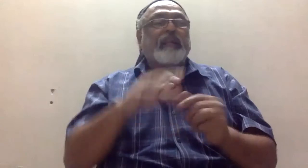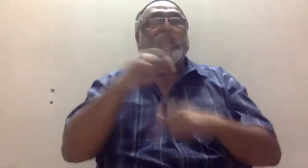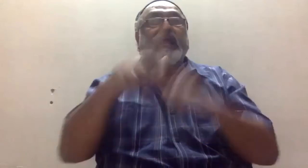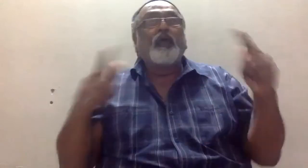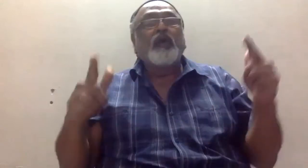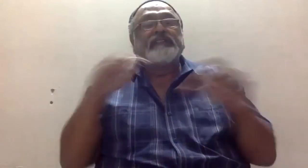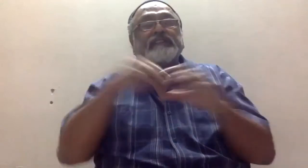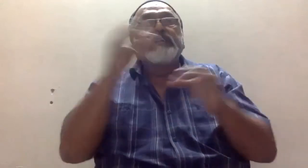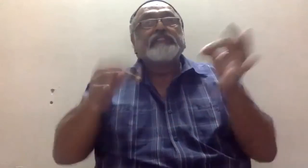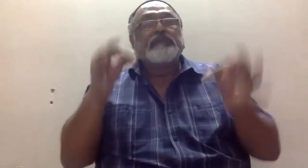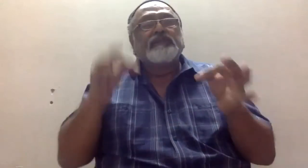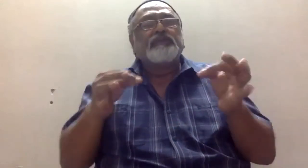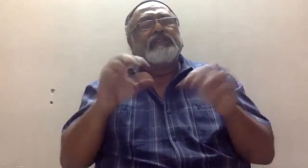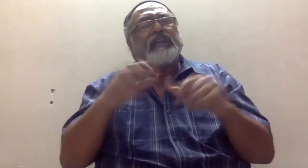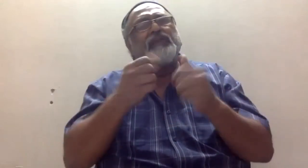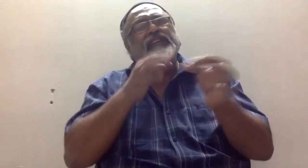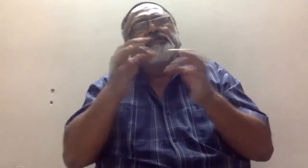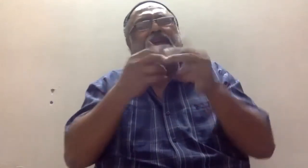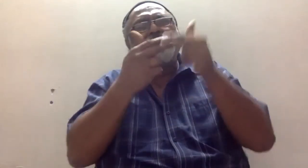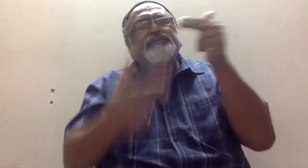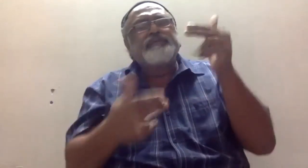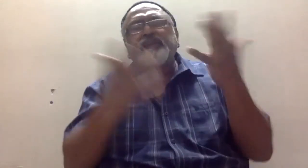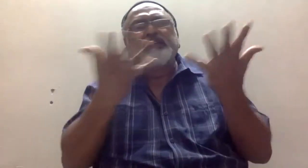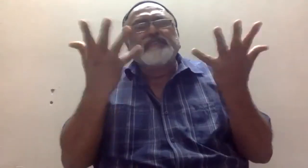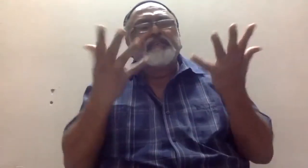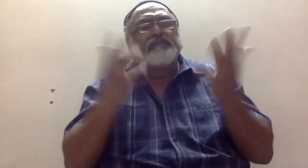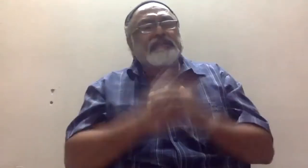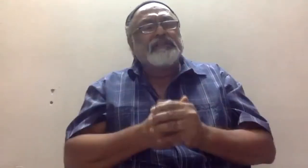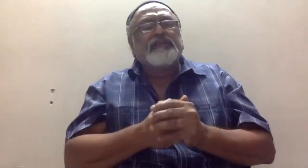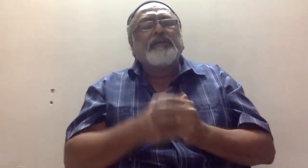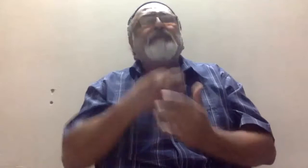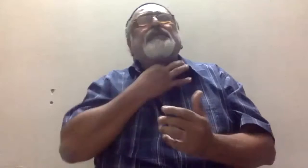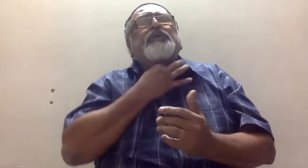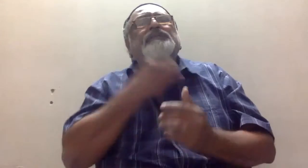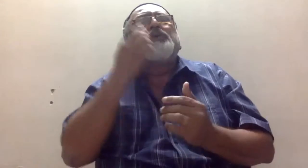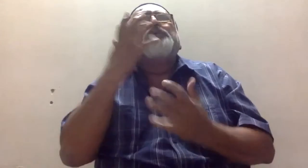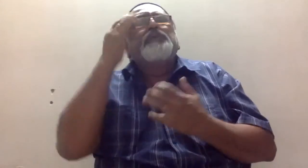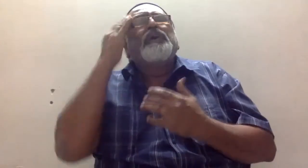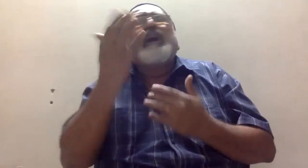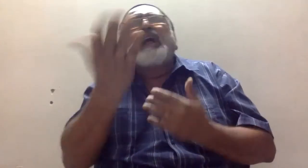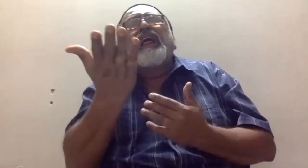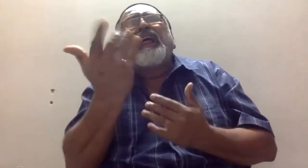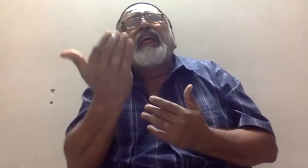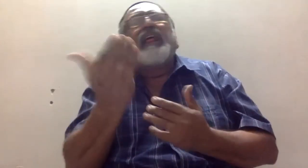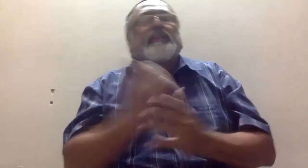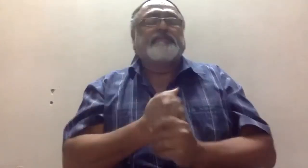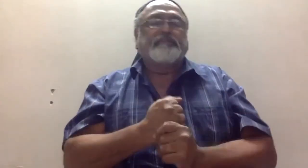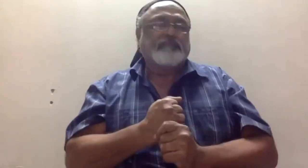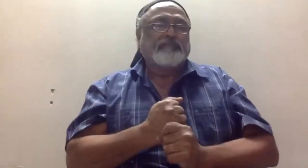So could you elaborate more? I was just curious, to know. Okay, thank you. So won't call